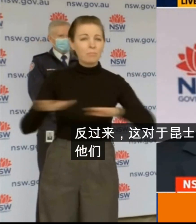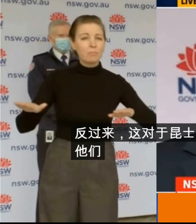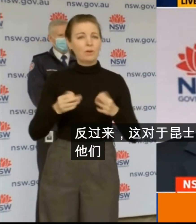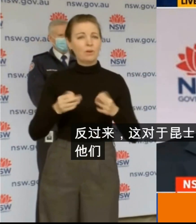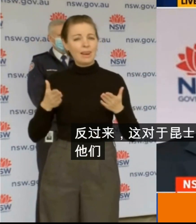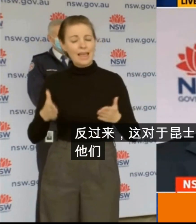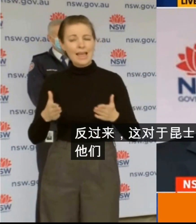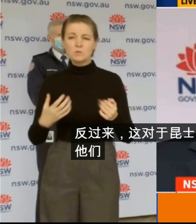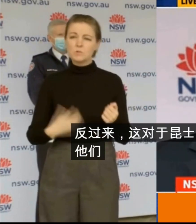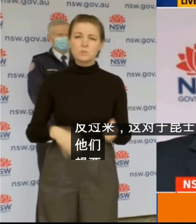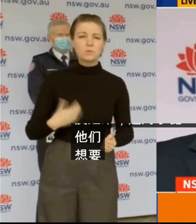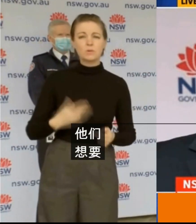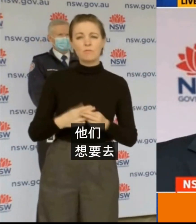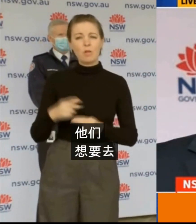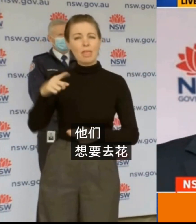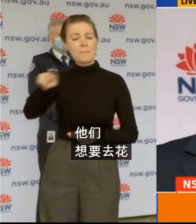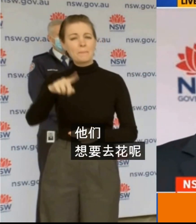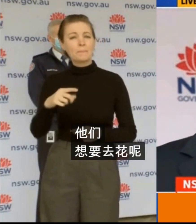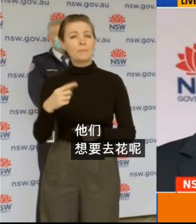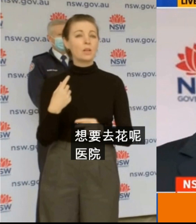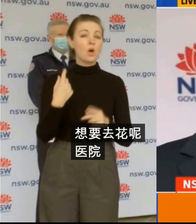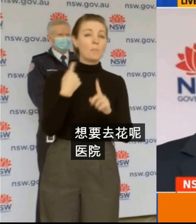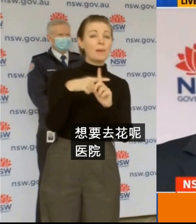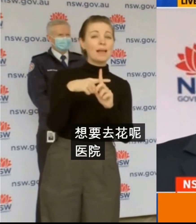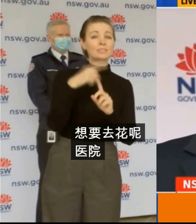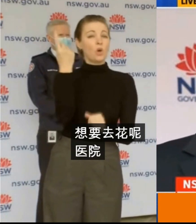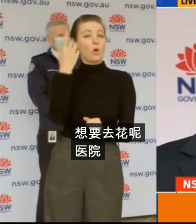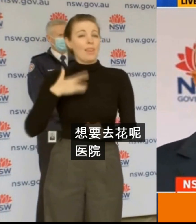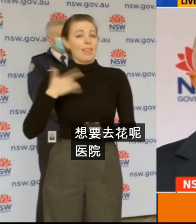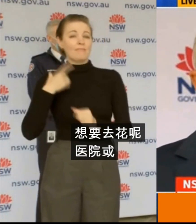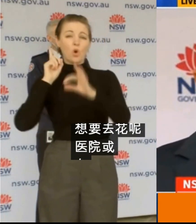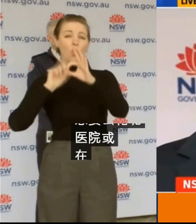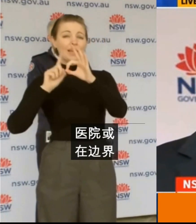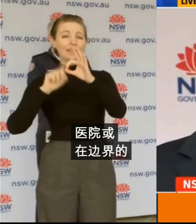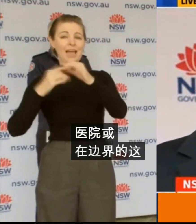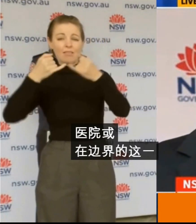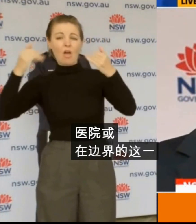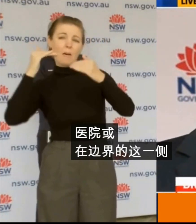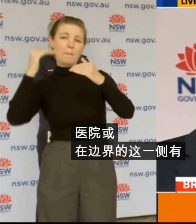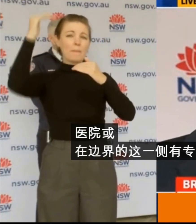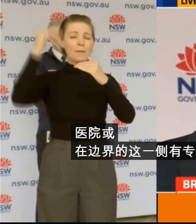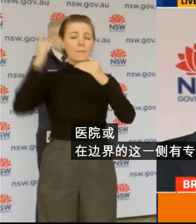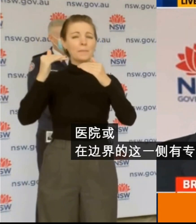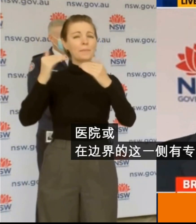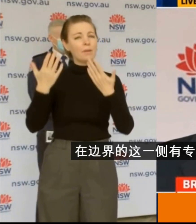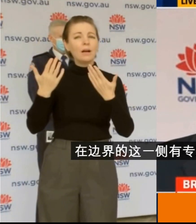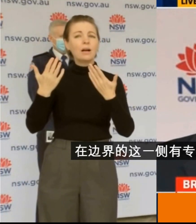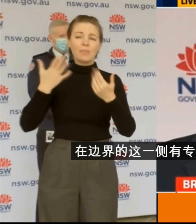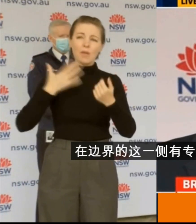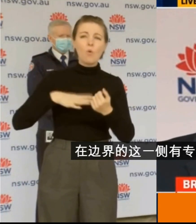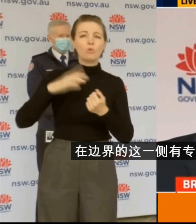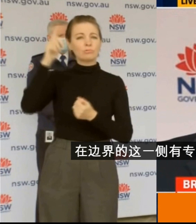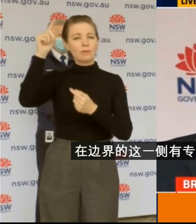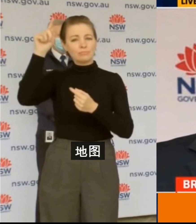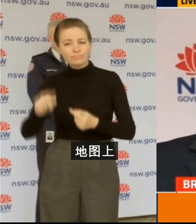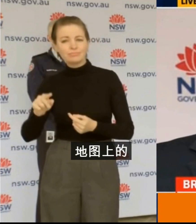for some of the people in Queensland who would like to come across to the Tweed Hospital or have specialists on this side of the border. The border is only a